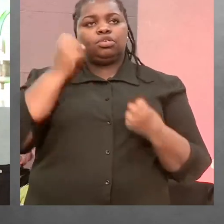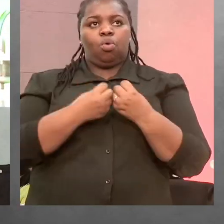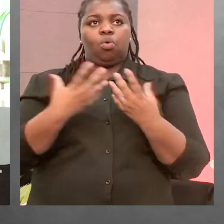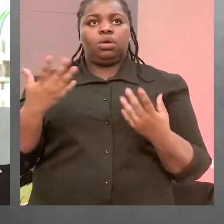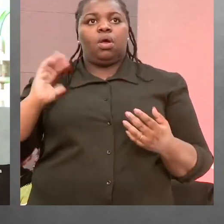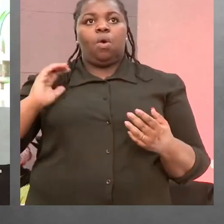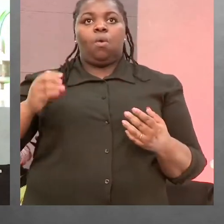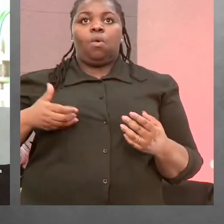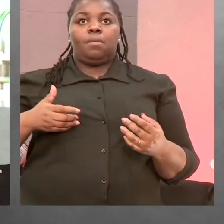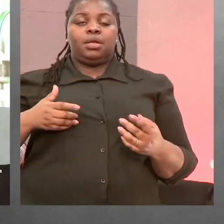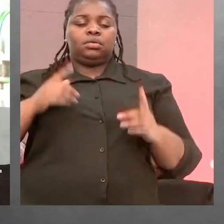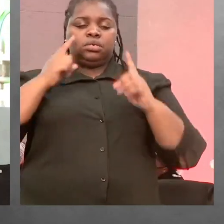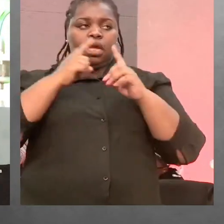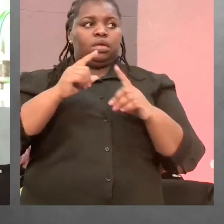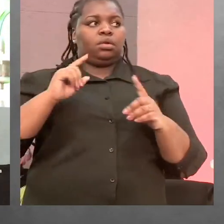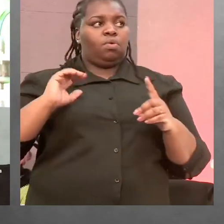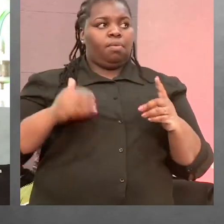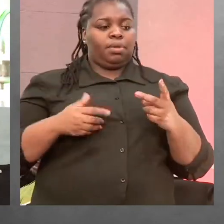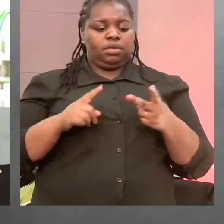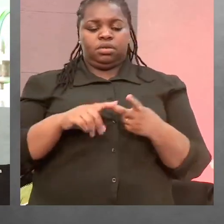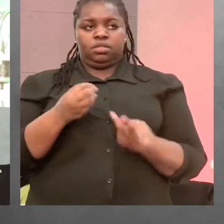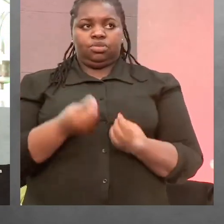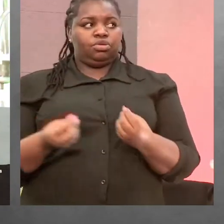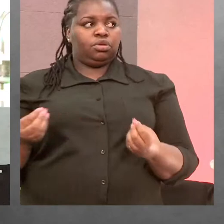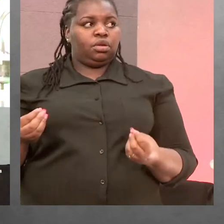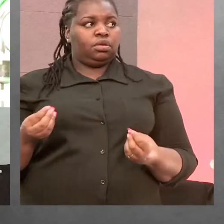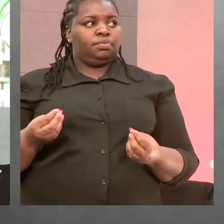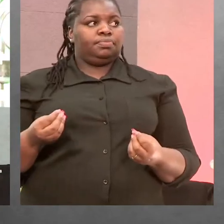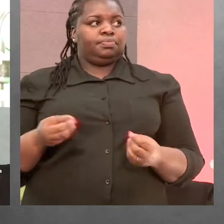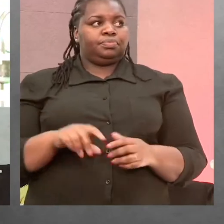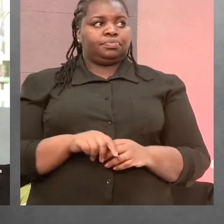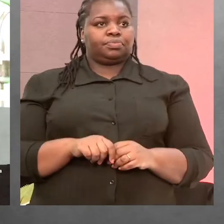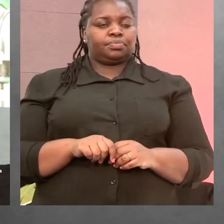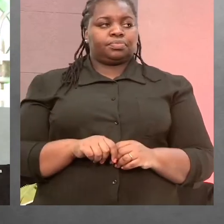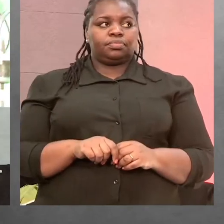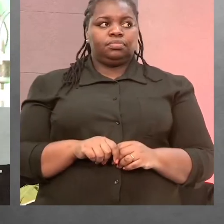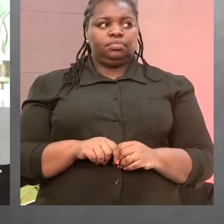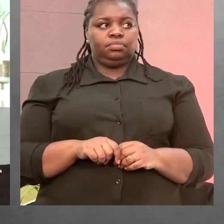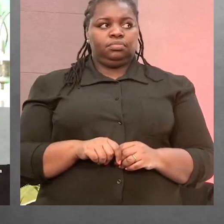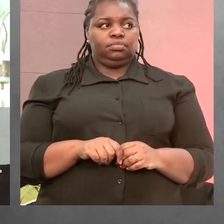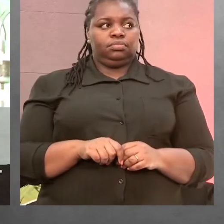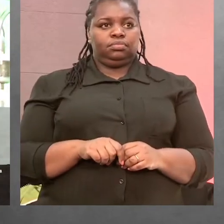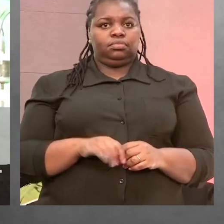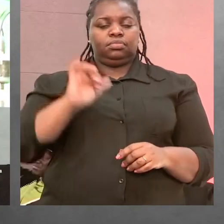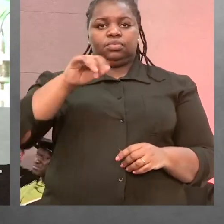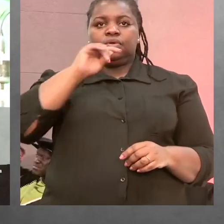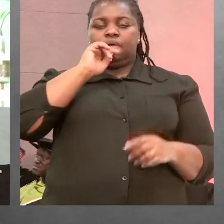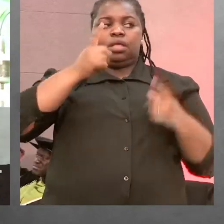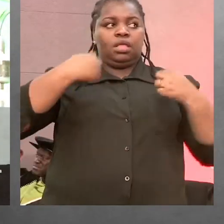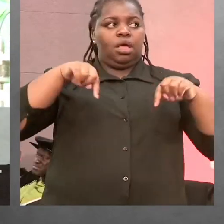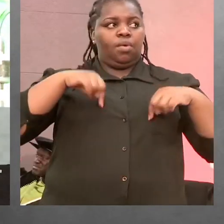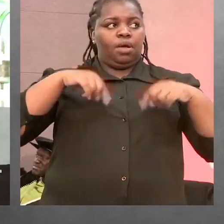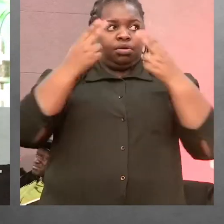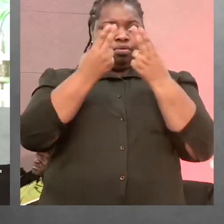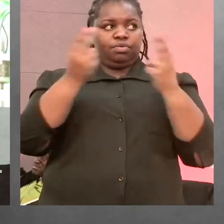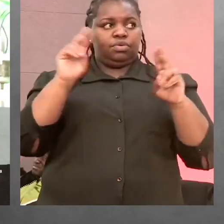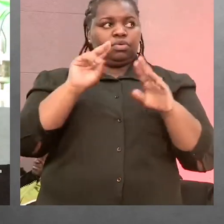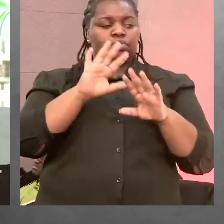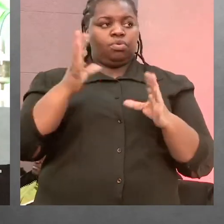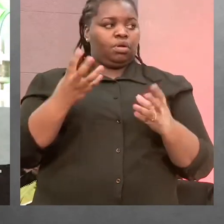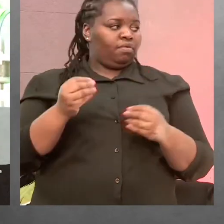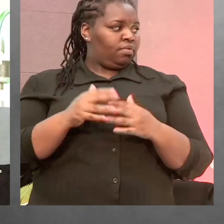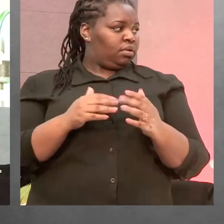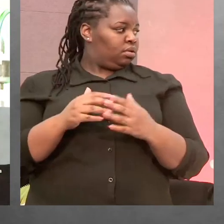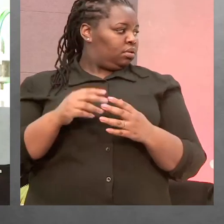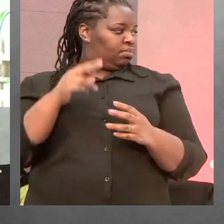women and children. Madam Vice Chancellor, it is our university is no exception